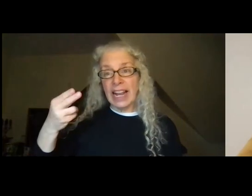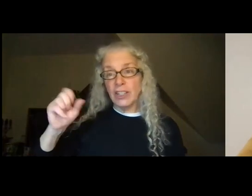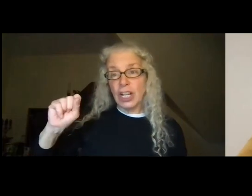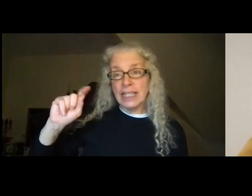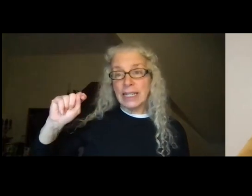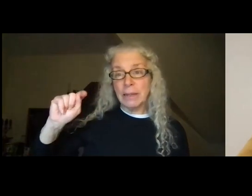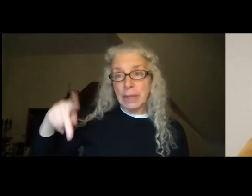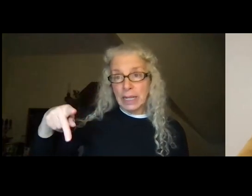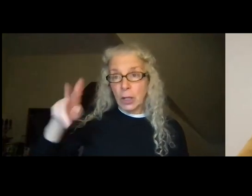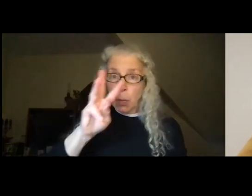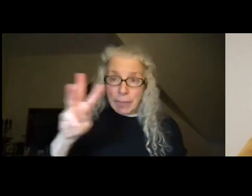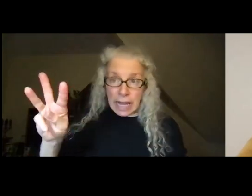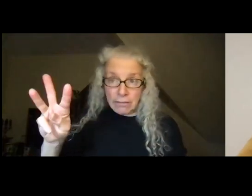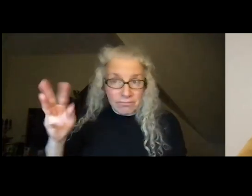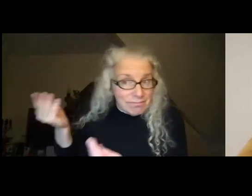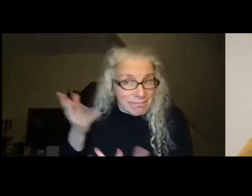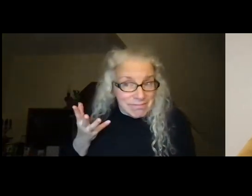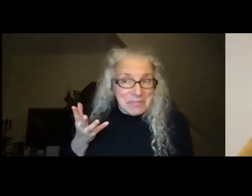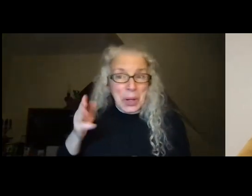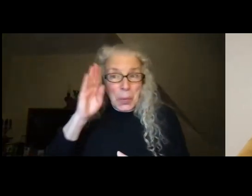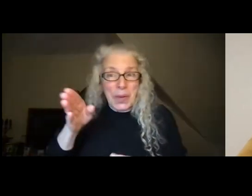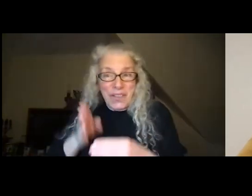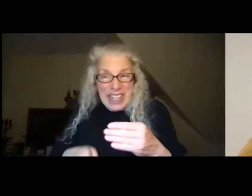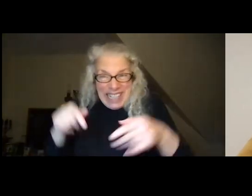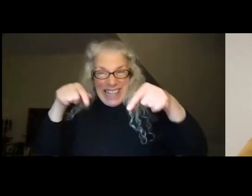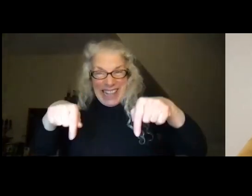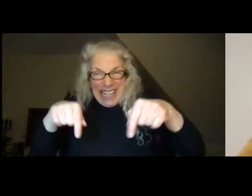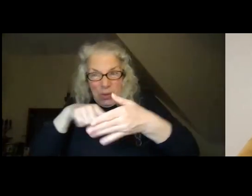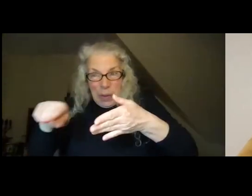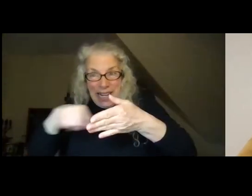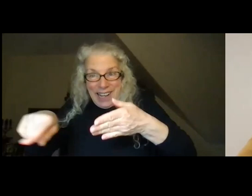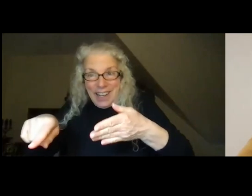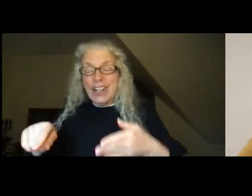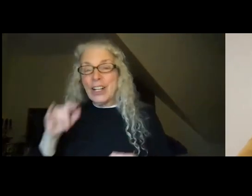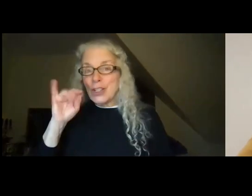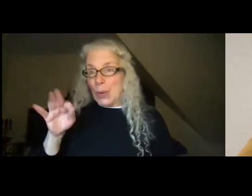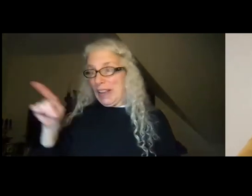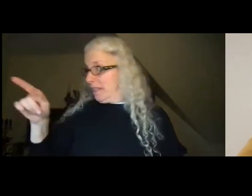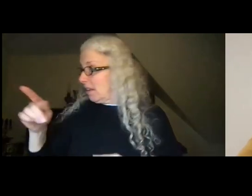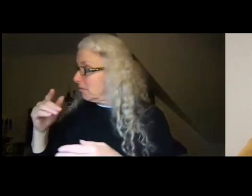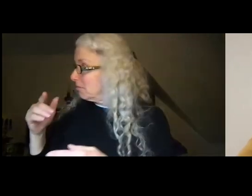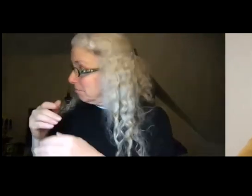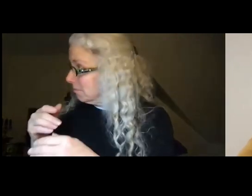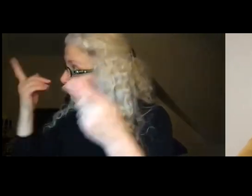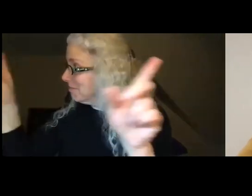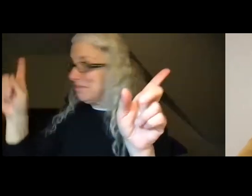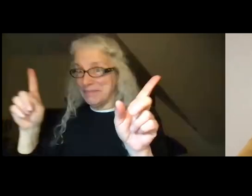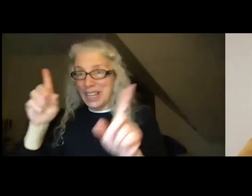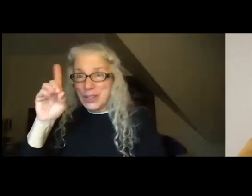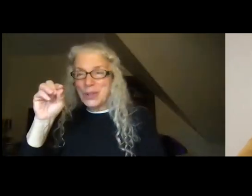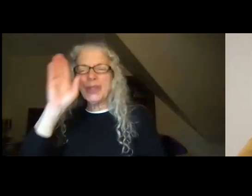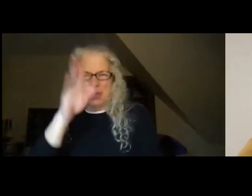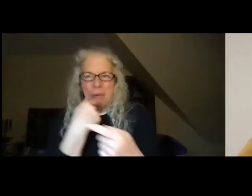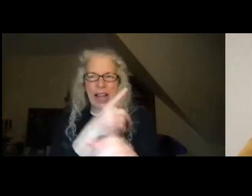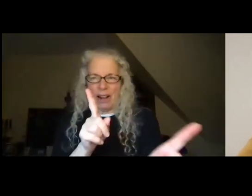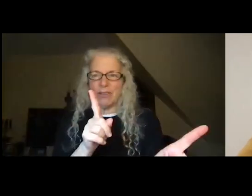website, from what I'm told, will be finished at the end of this week. So if they deliver as promised, then we should be able to announce and